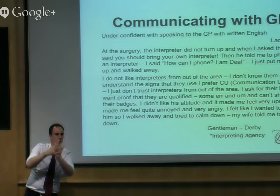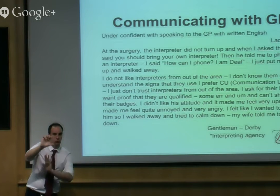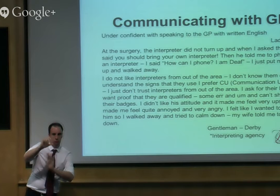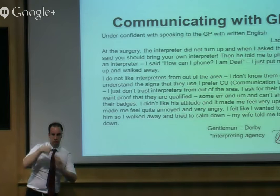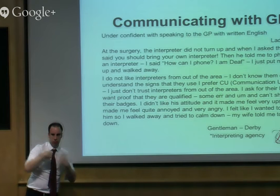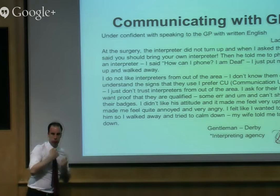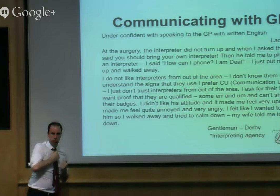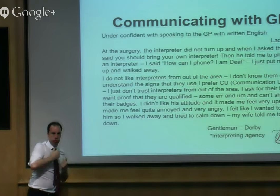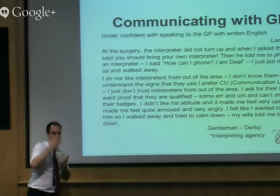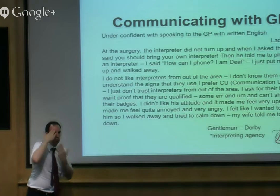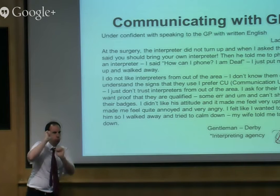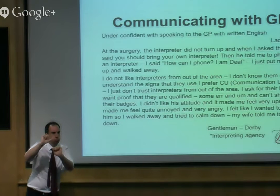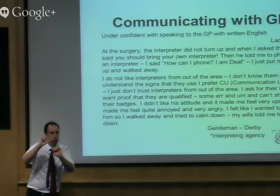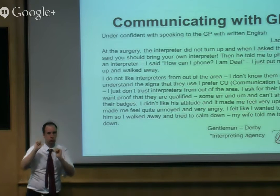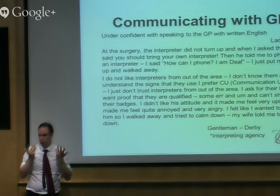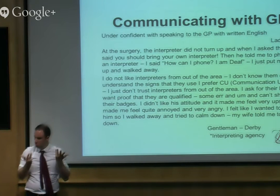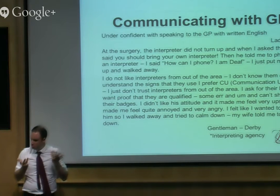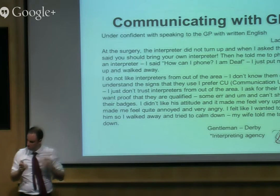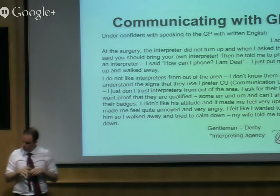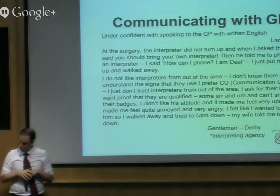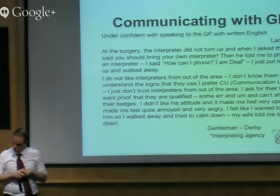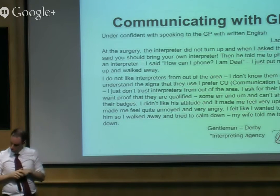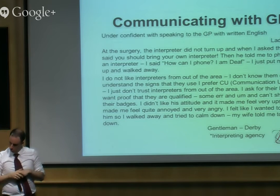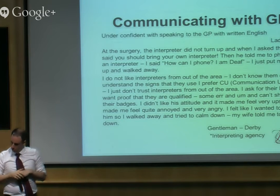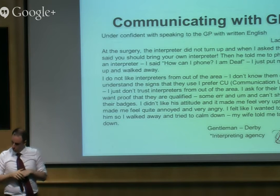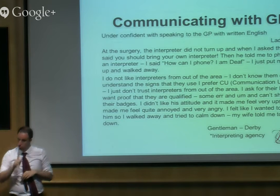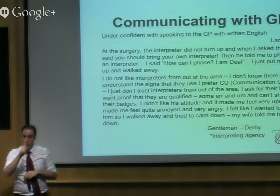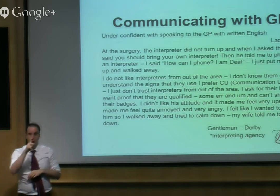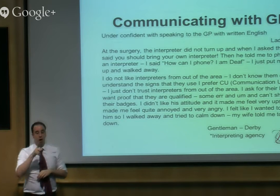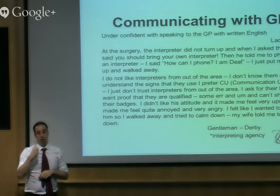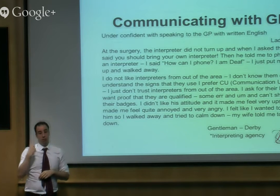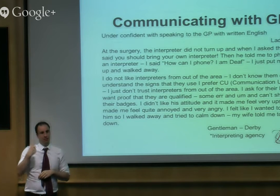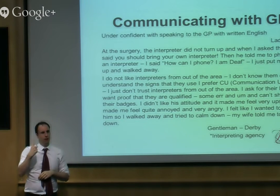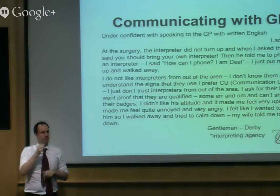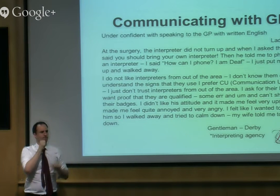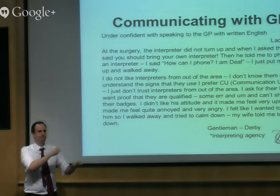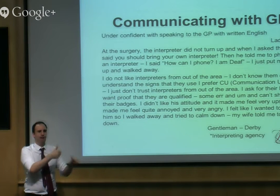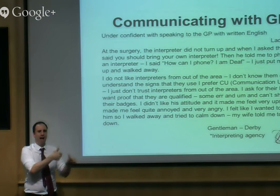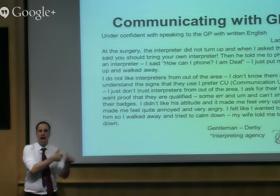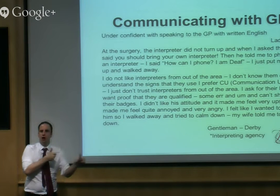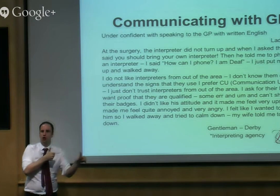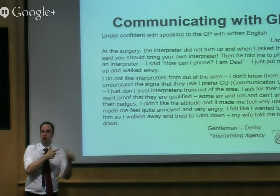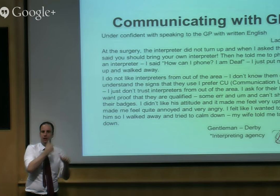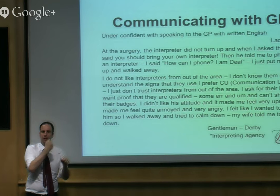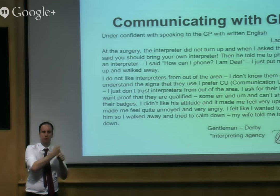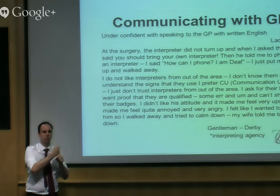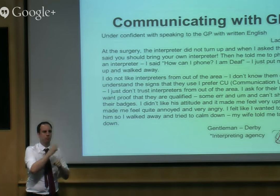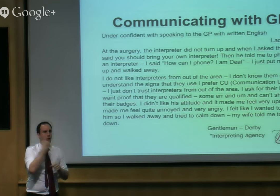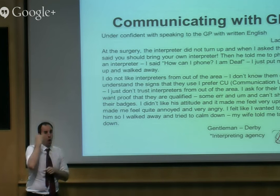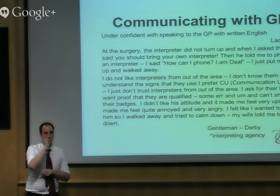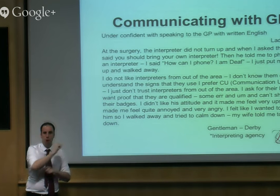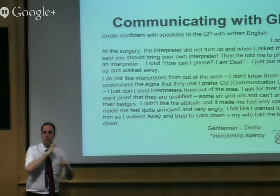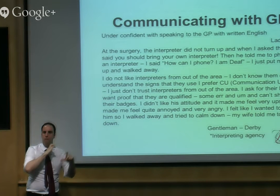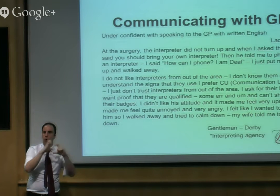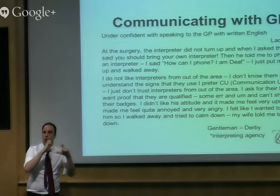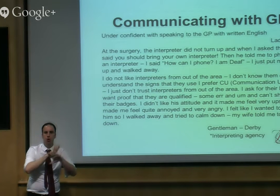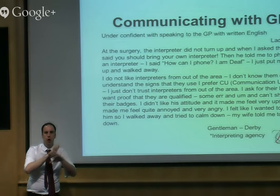region. They wanted interpreters from within the local region because they'd know the local regional variations of the signs that they were using. They didn't want to